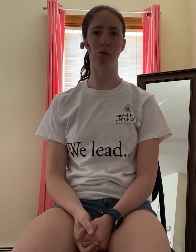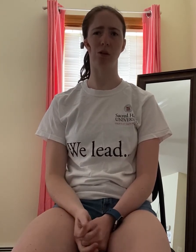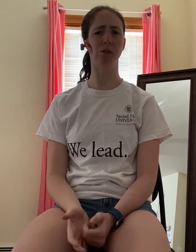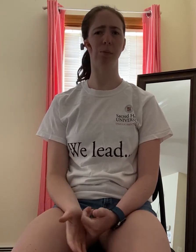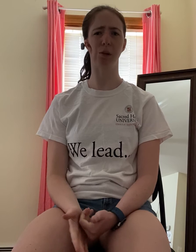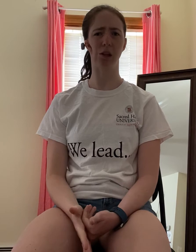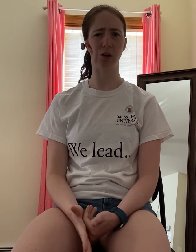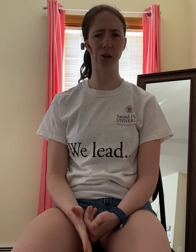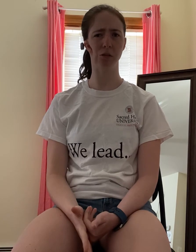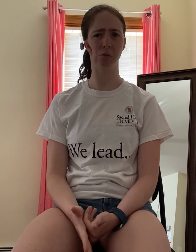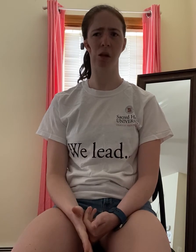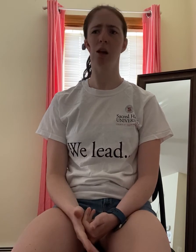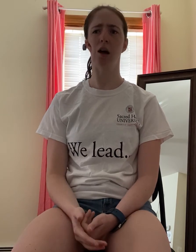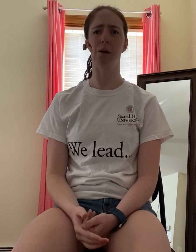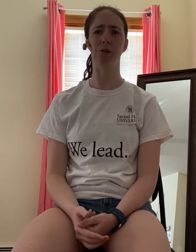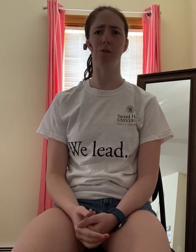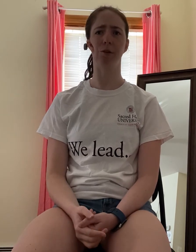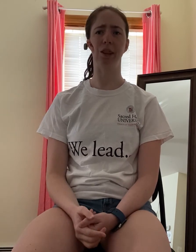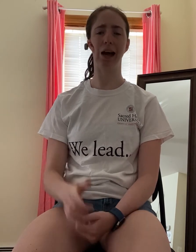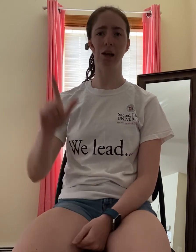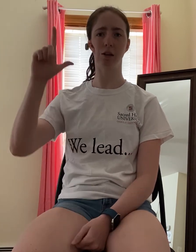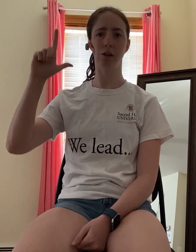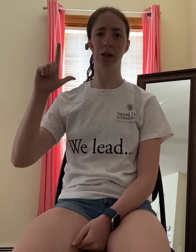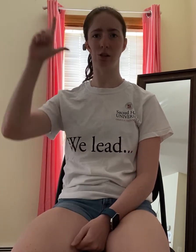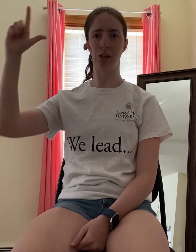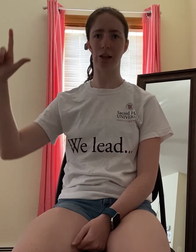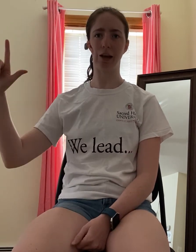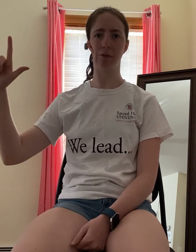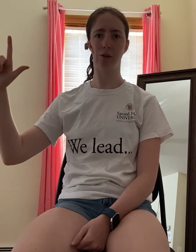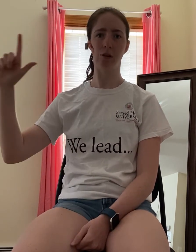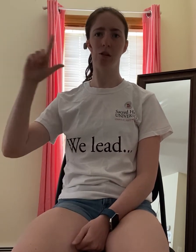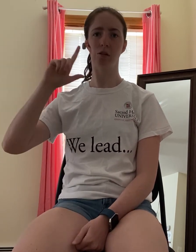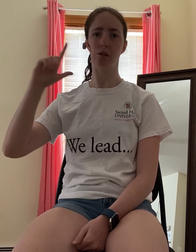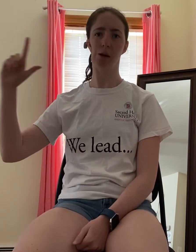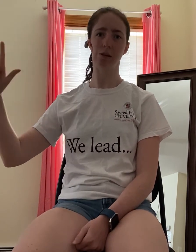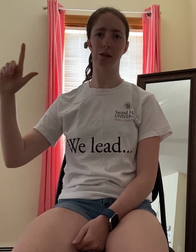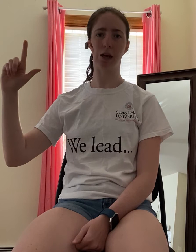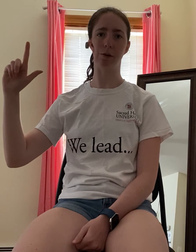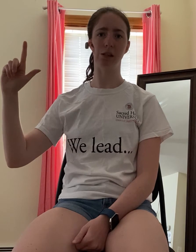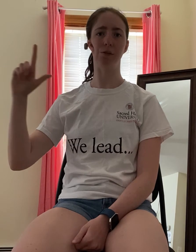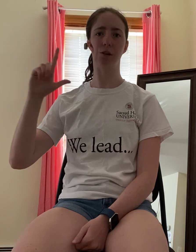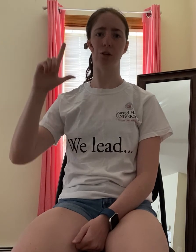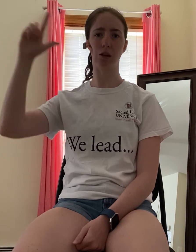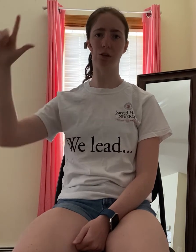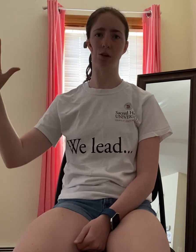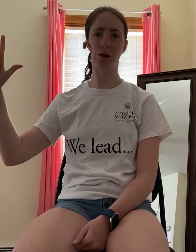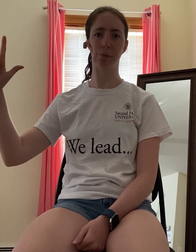Or some people call it an arc. So for that, it's just like that. So same as the slide, but instead of straight across, you go up in an